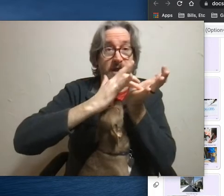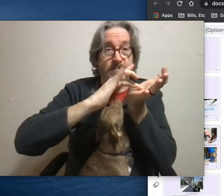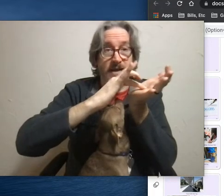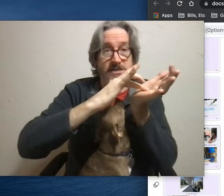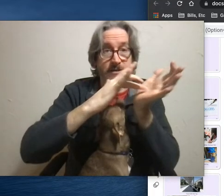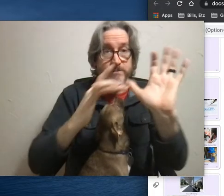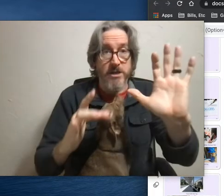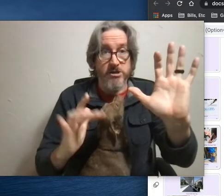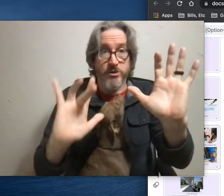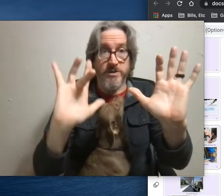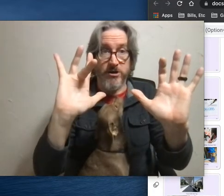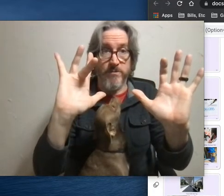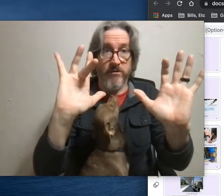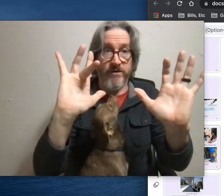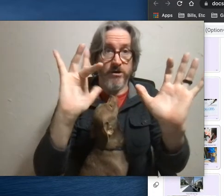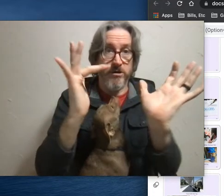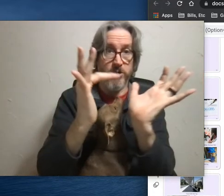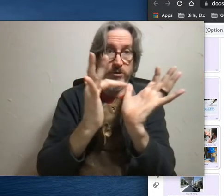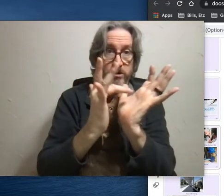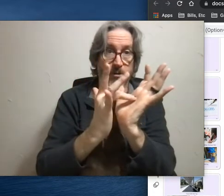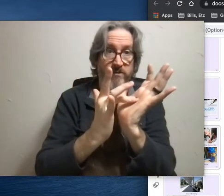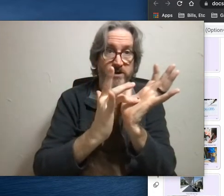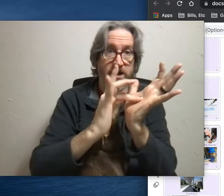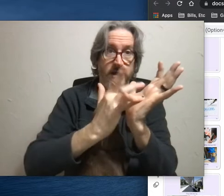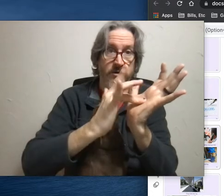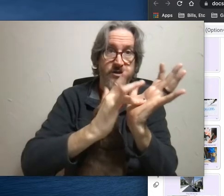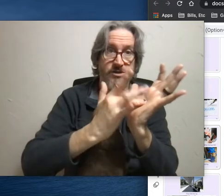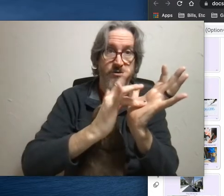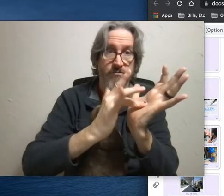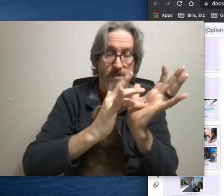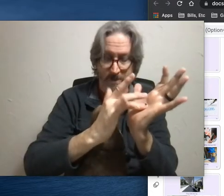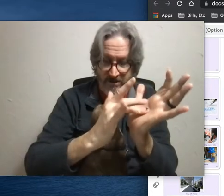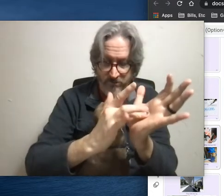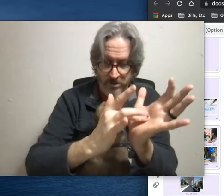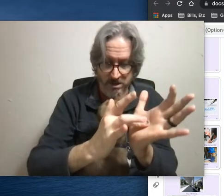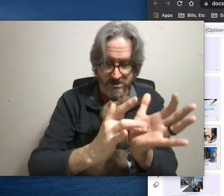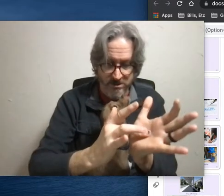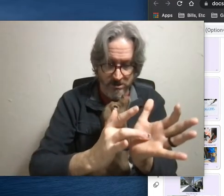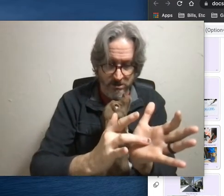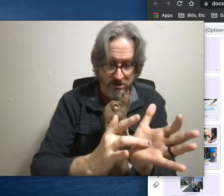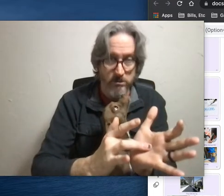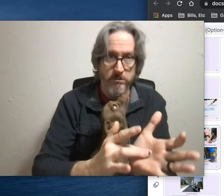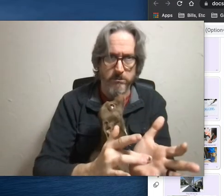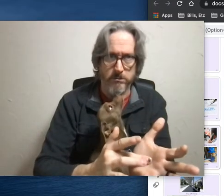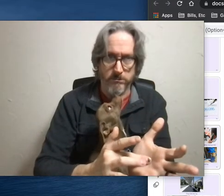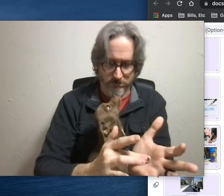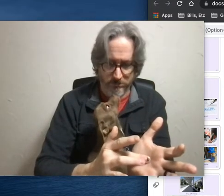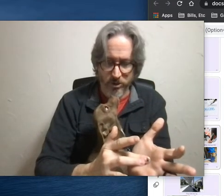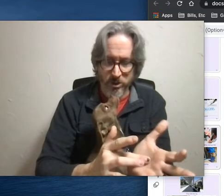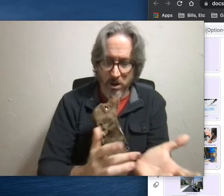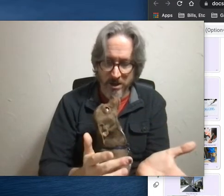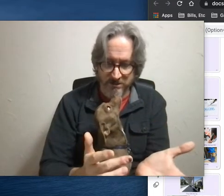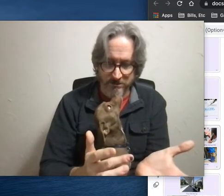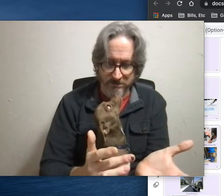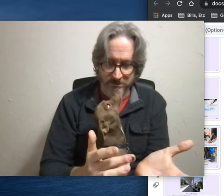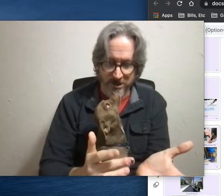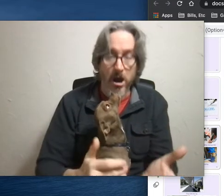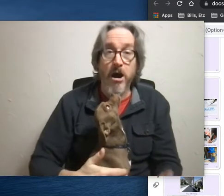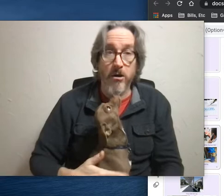Prescription and medicine. So you take your middle finger and you put it in the palm of your hand and you just sort of rub it back and forth. Yes. What do you